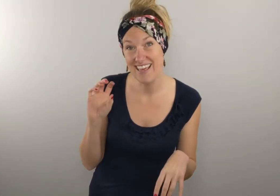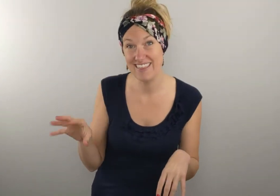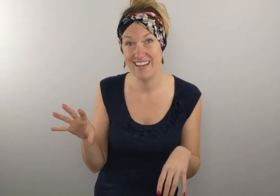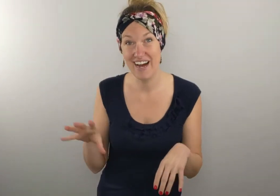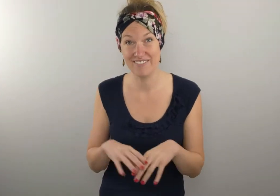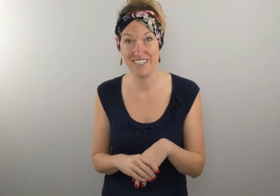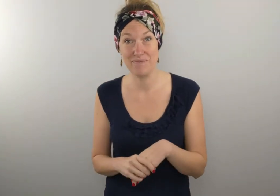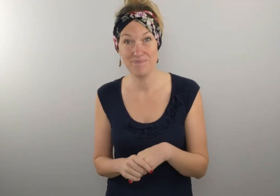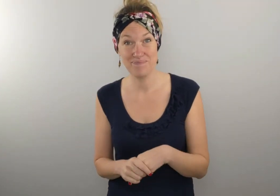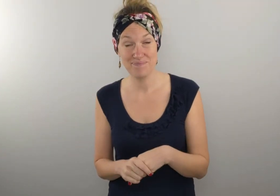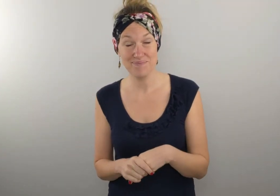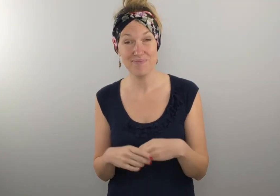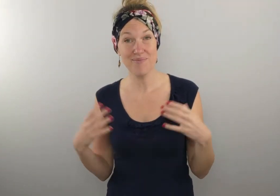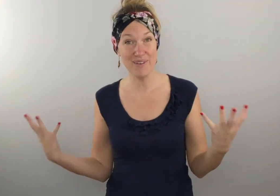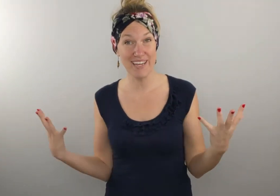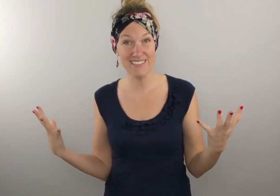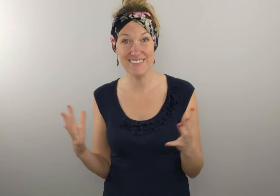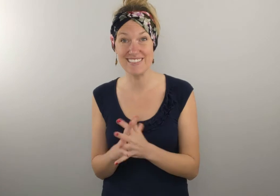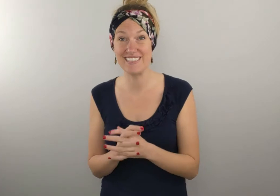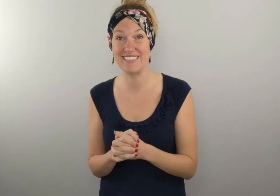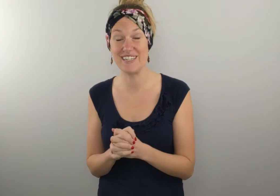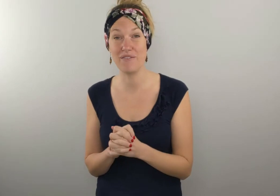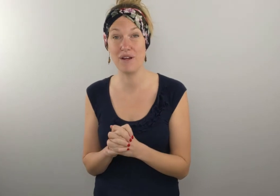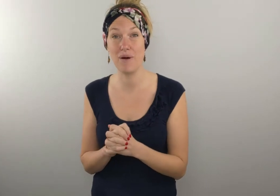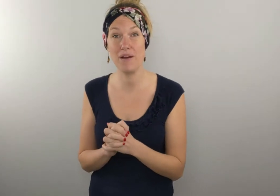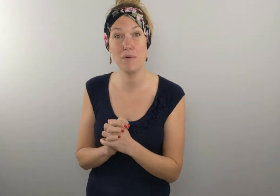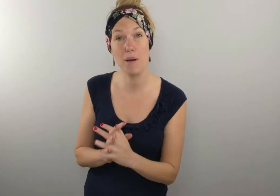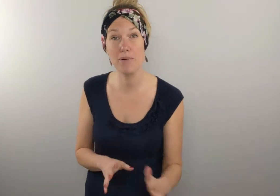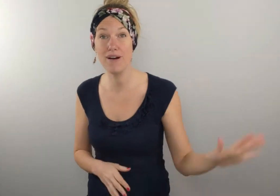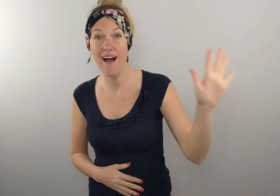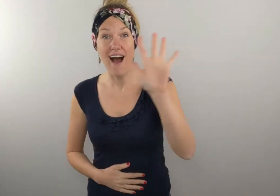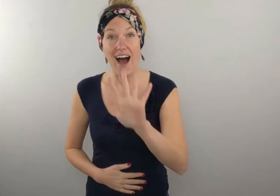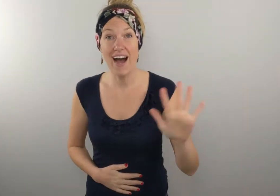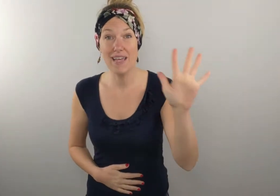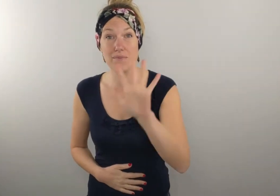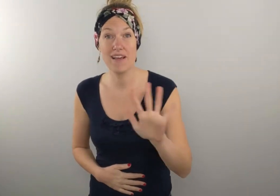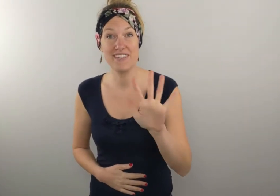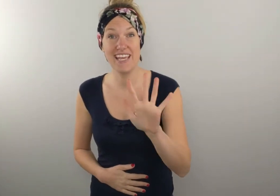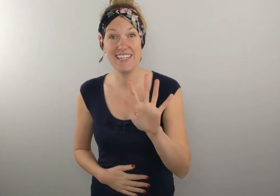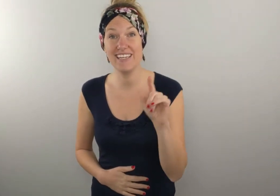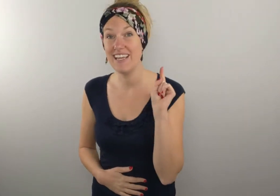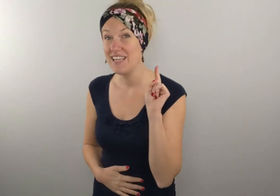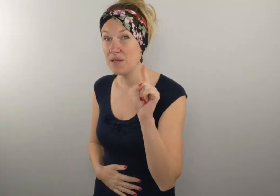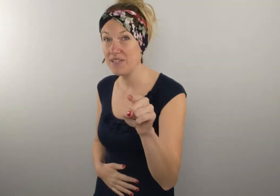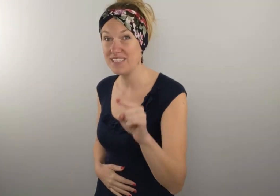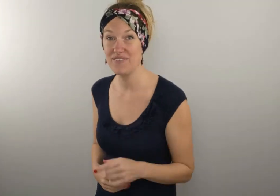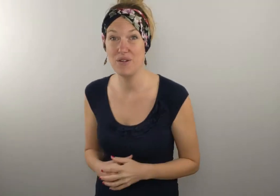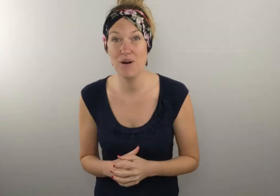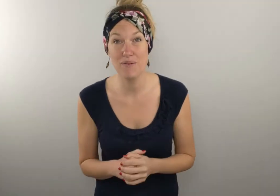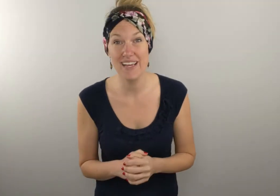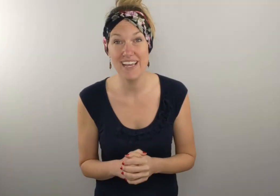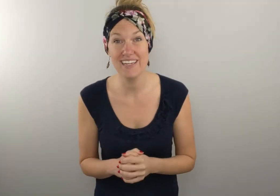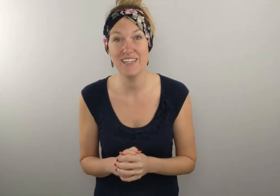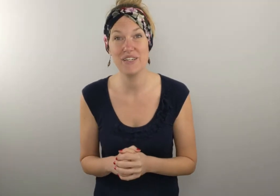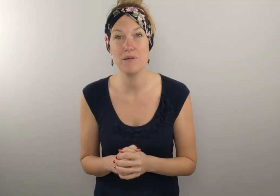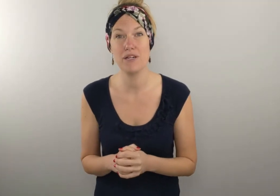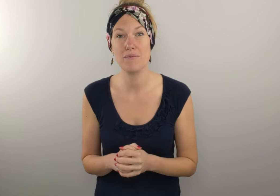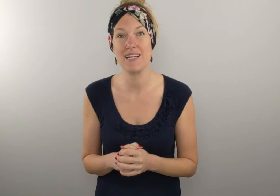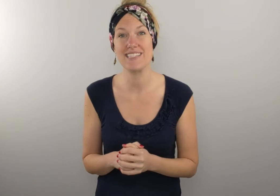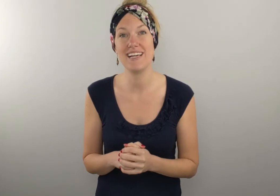the cover. Okay, so let's get started right away. Remember, I am left-handed. That means if you are right-handed, you're going to mirror my signs.